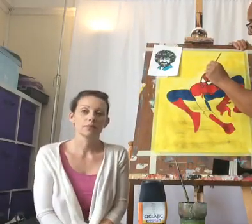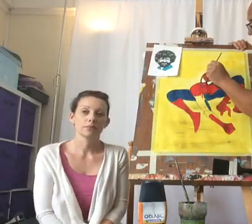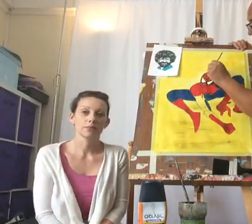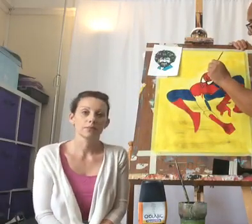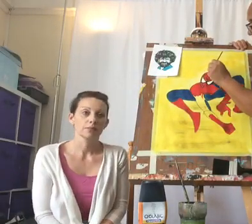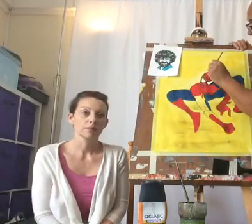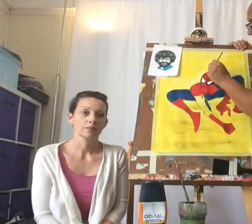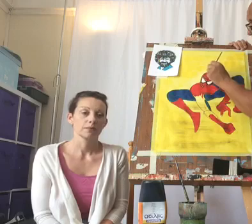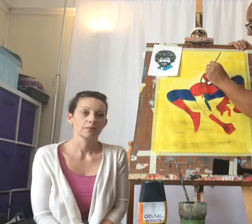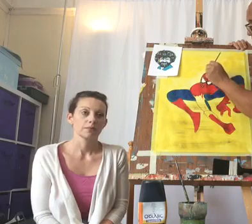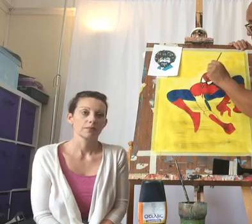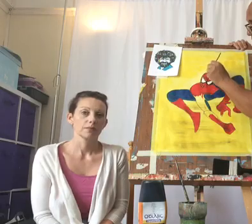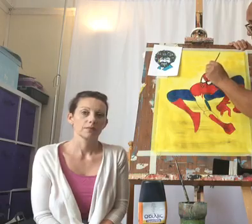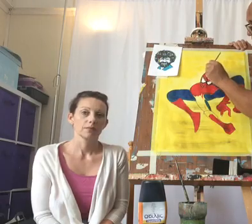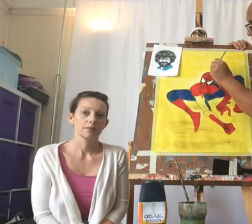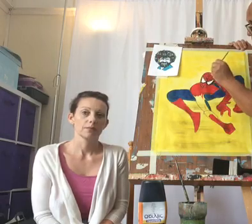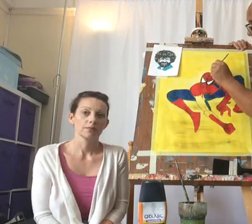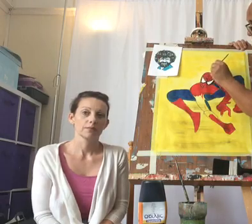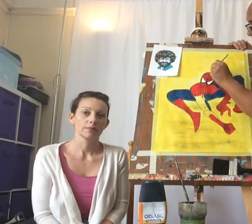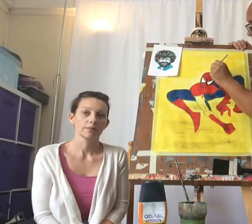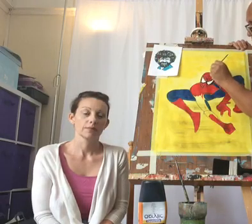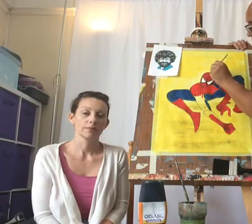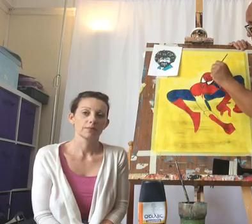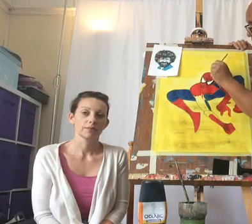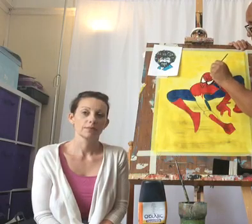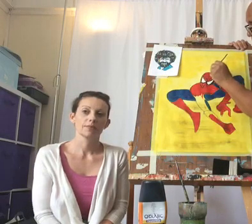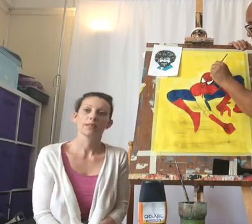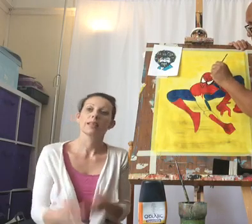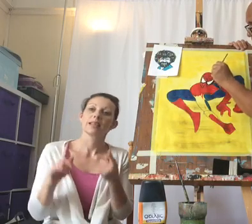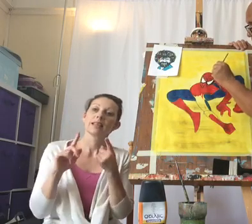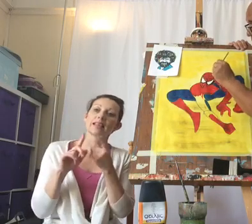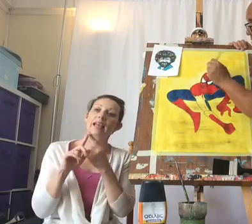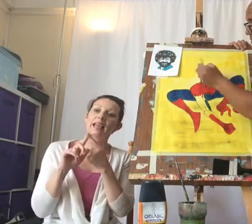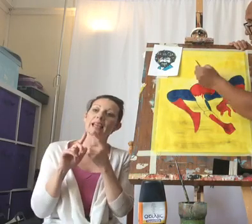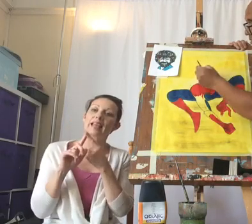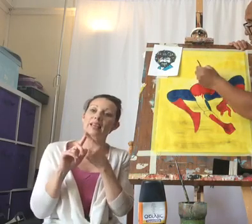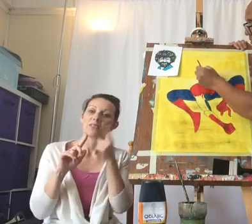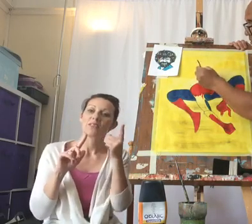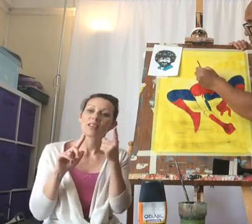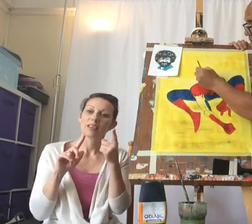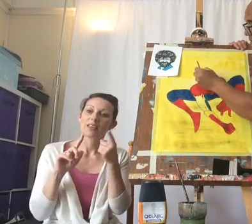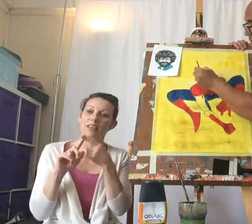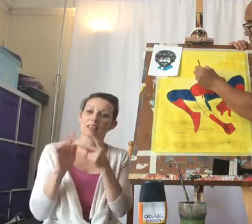I think Evie done a spectacular Spiderman when she was about 3, didn't she?